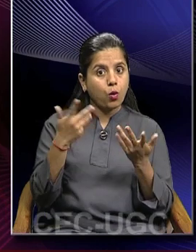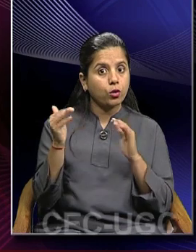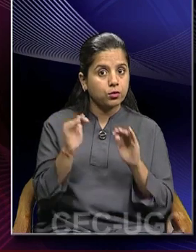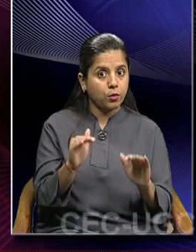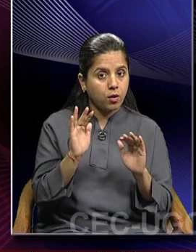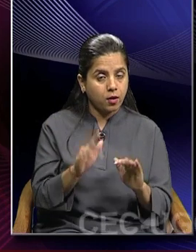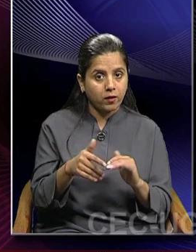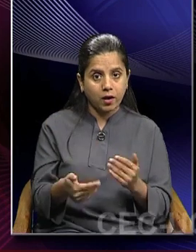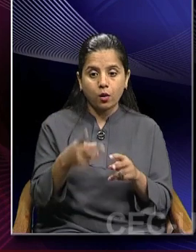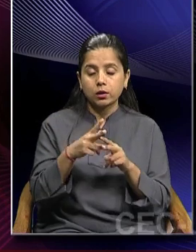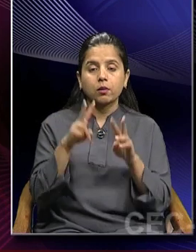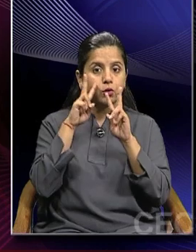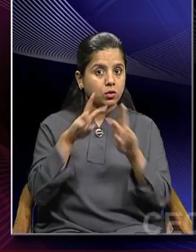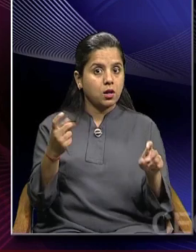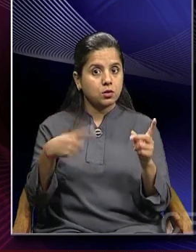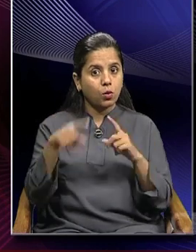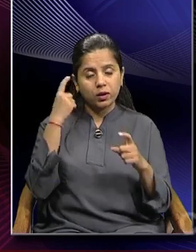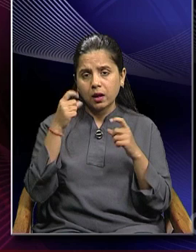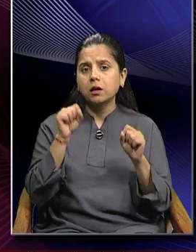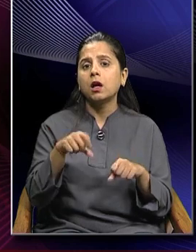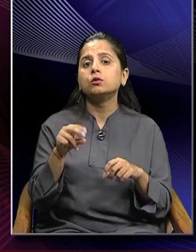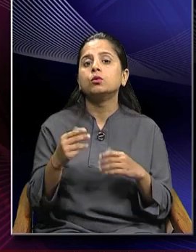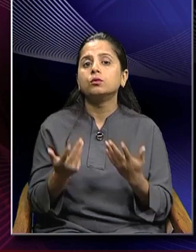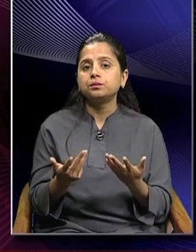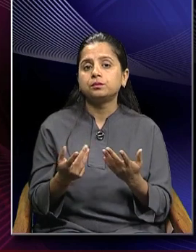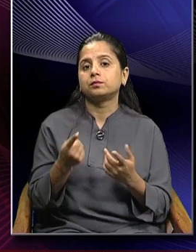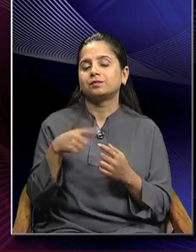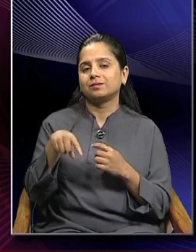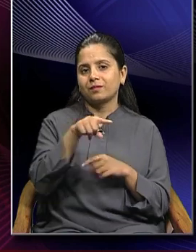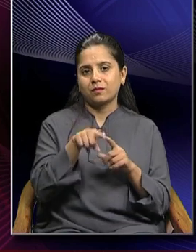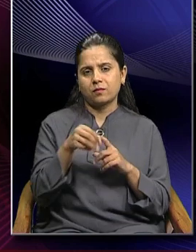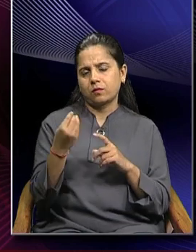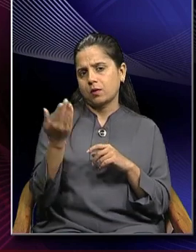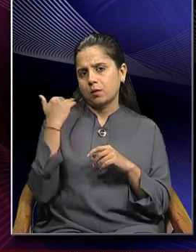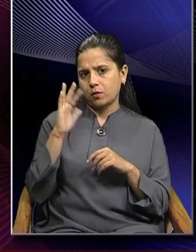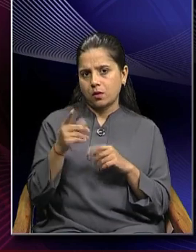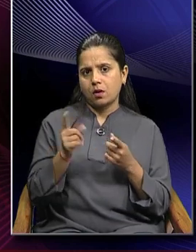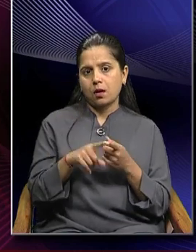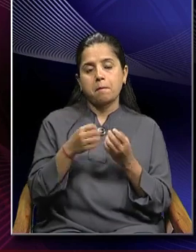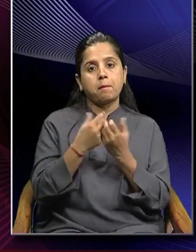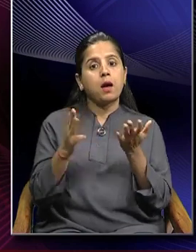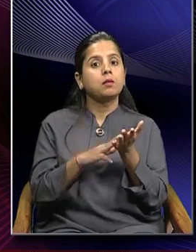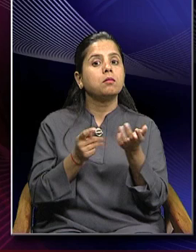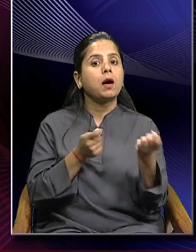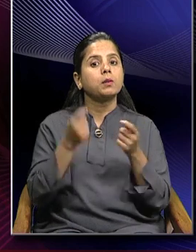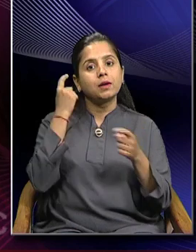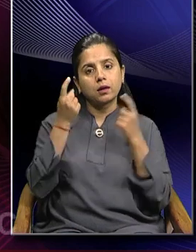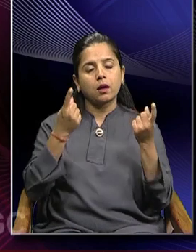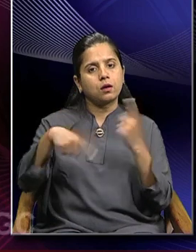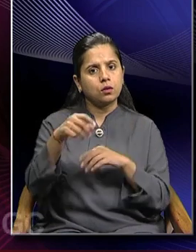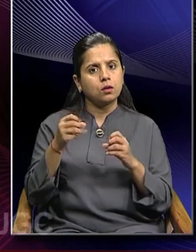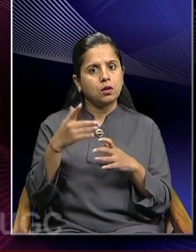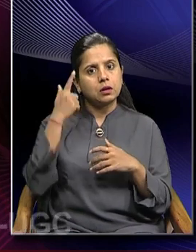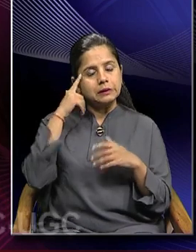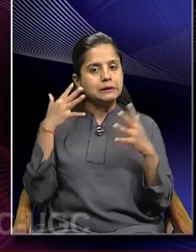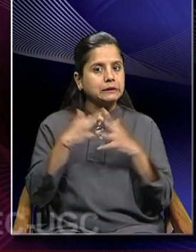by the existing researchers and thinkers or not. So during a recent past, many management thinkers, they have started